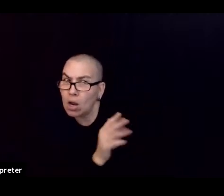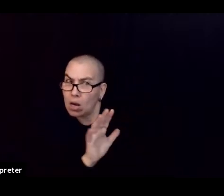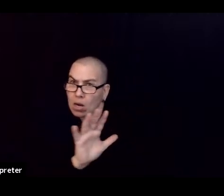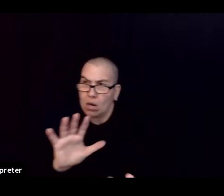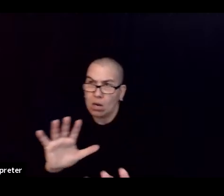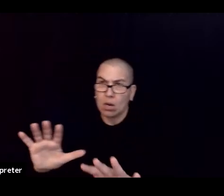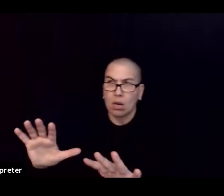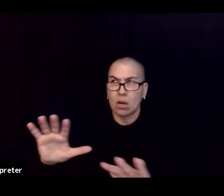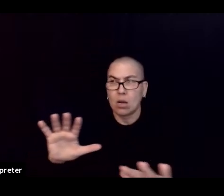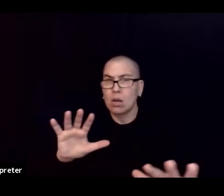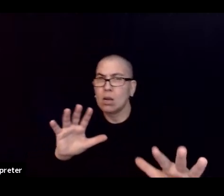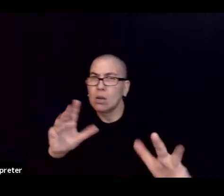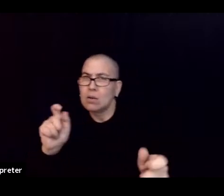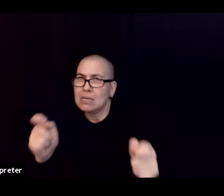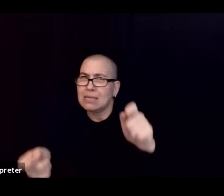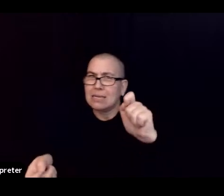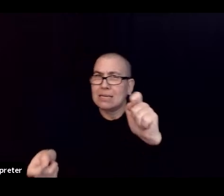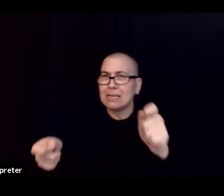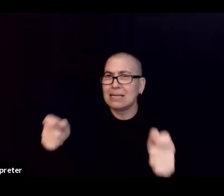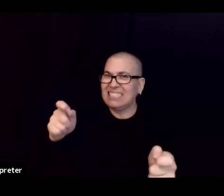earlier.